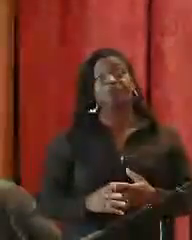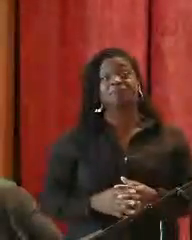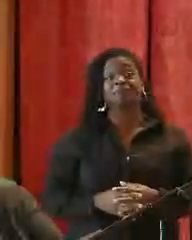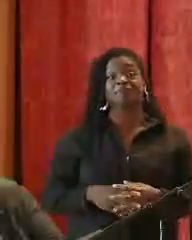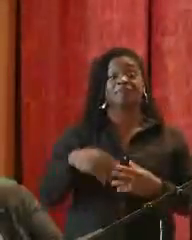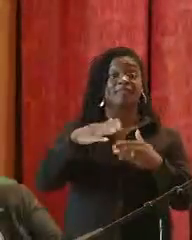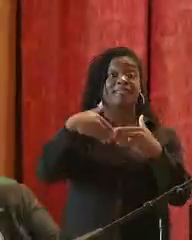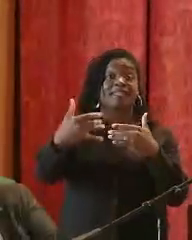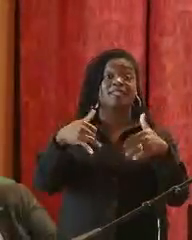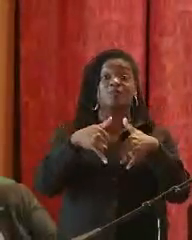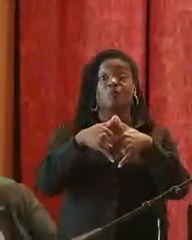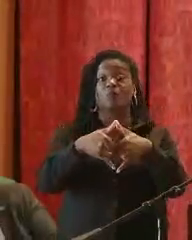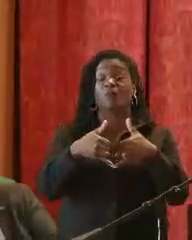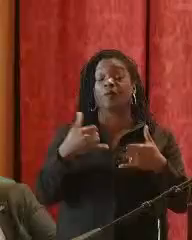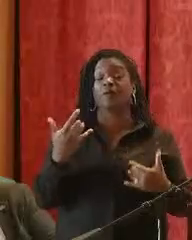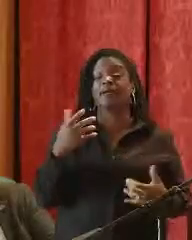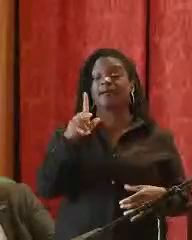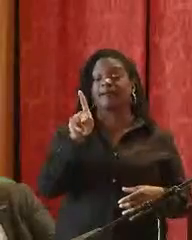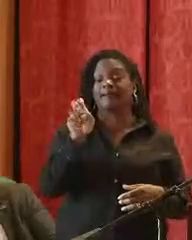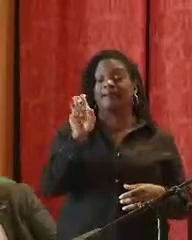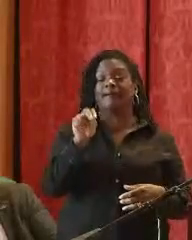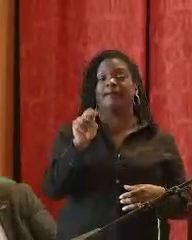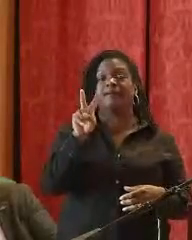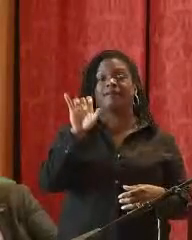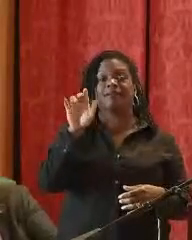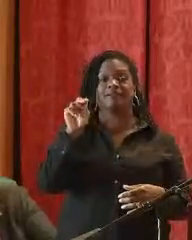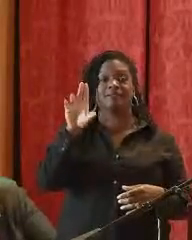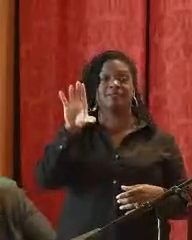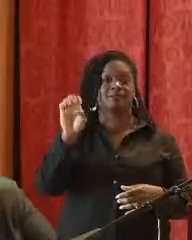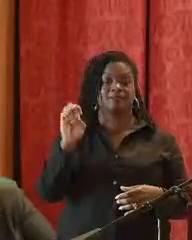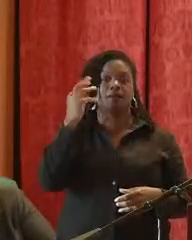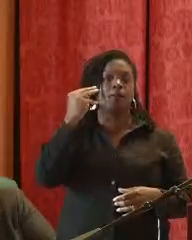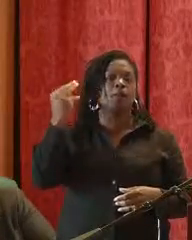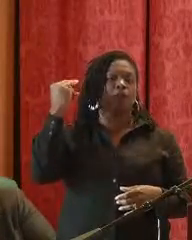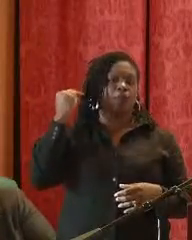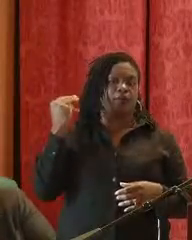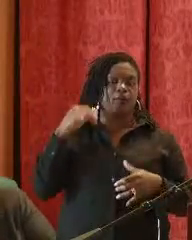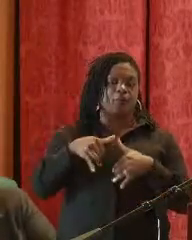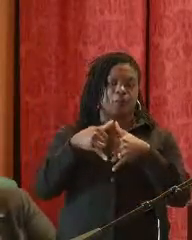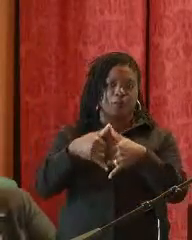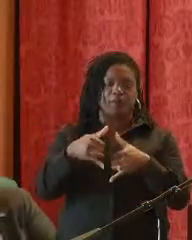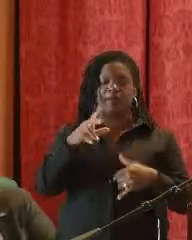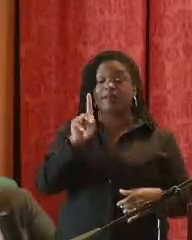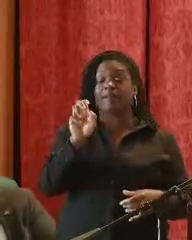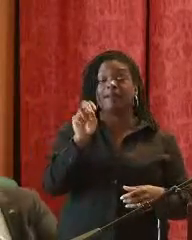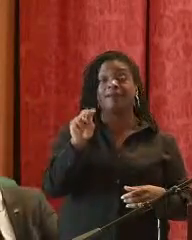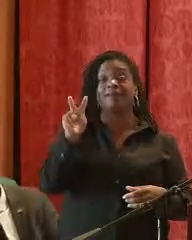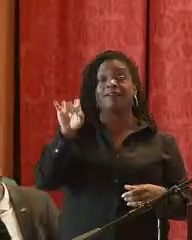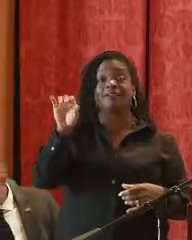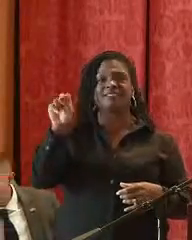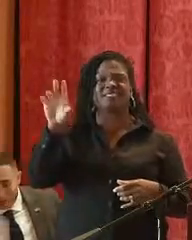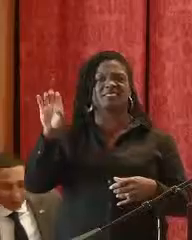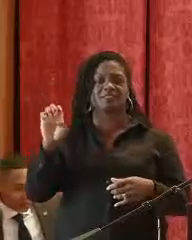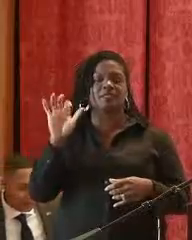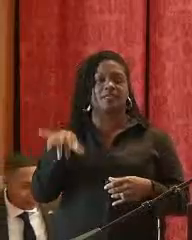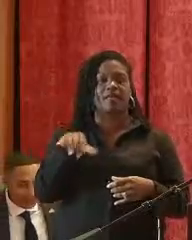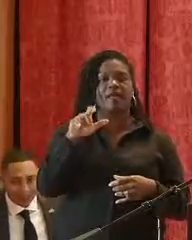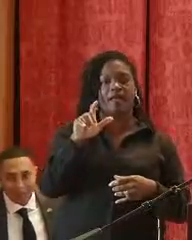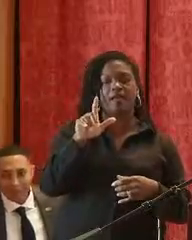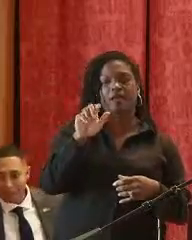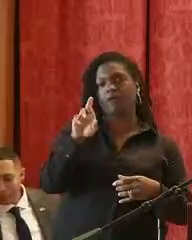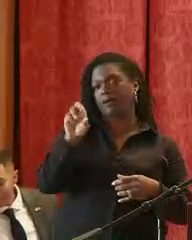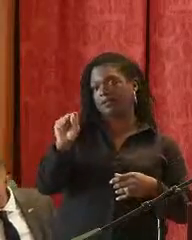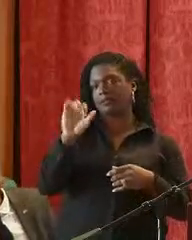The next award is the Ken Vince Memorial Award. Ken Vince was a rehabilitation counselor who touched the lives